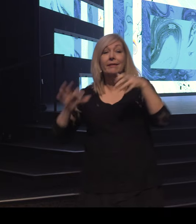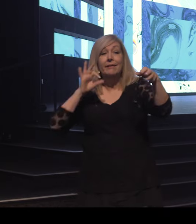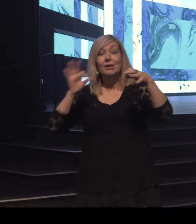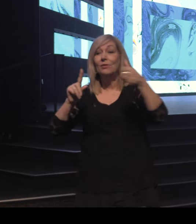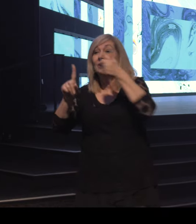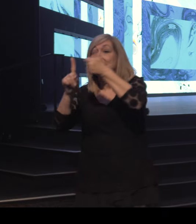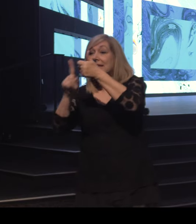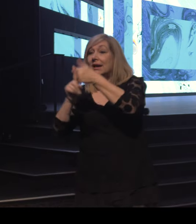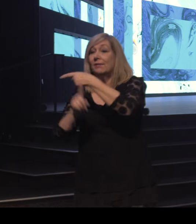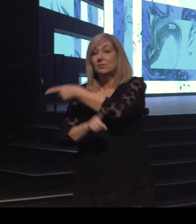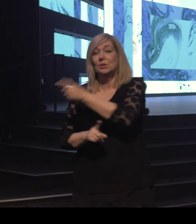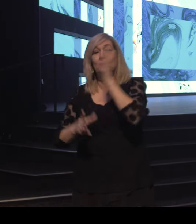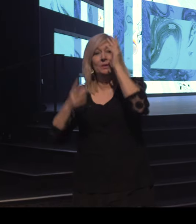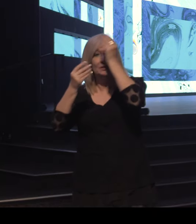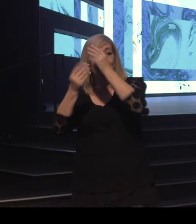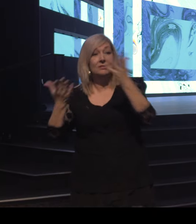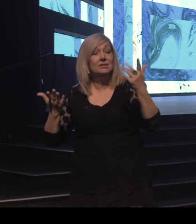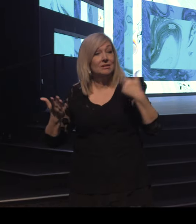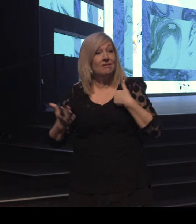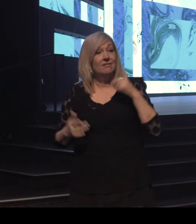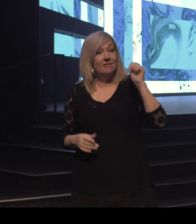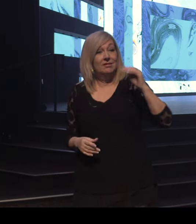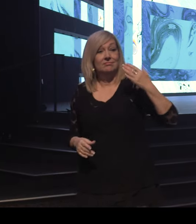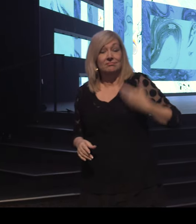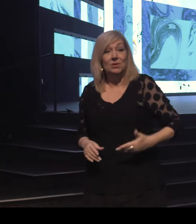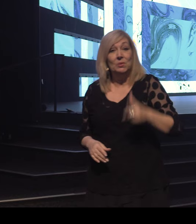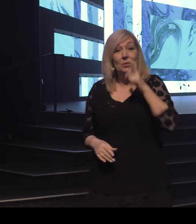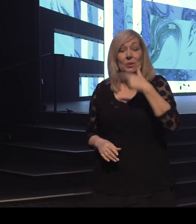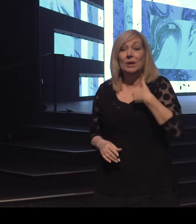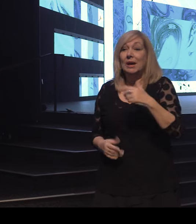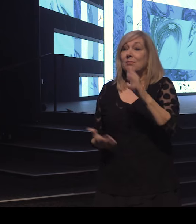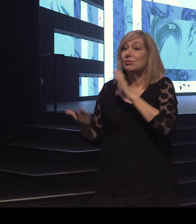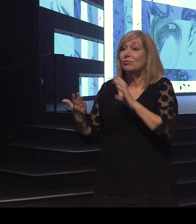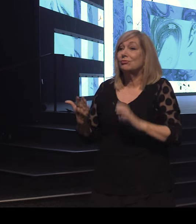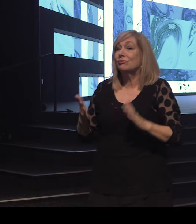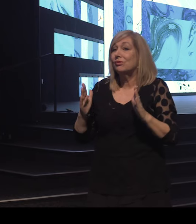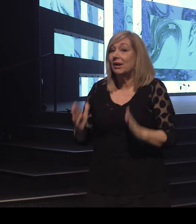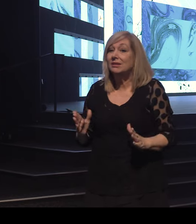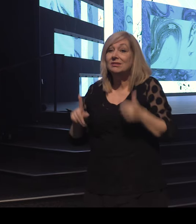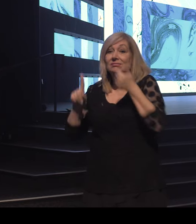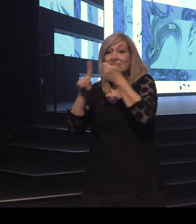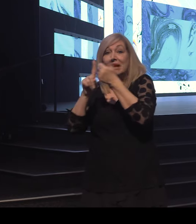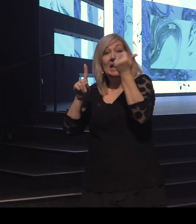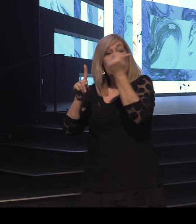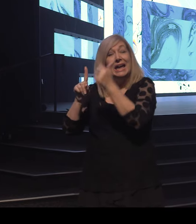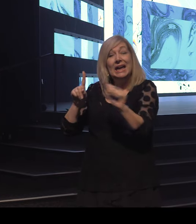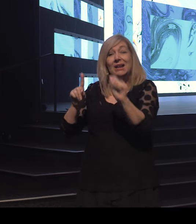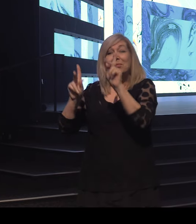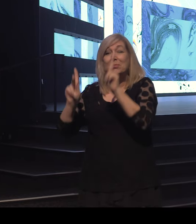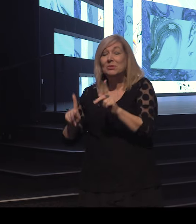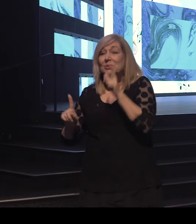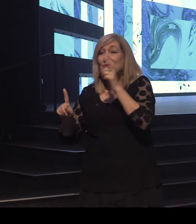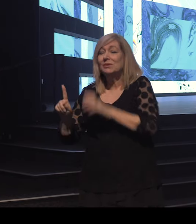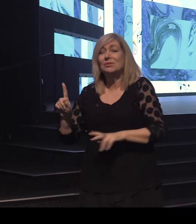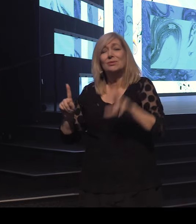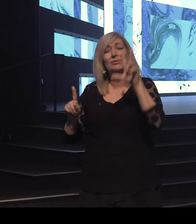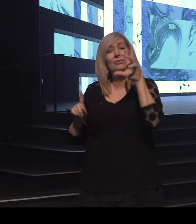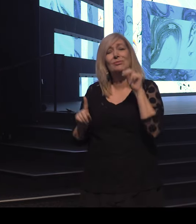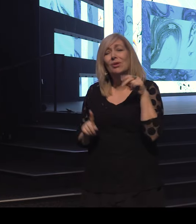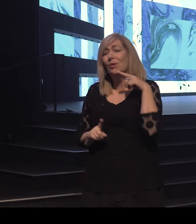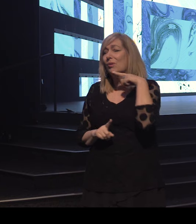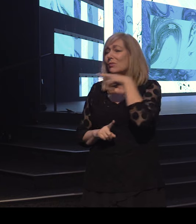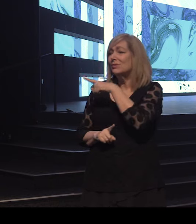I'm sure she would have said, I am a Christian. But Sophie wasn't just any Christian, but one who was convinced